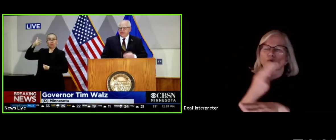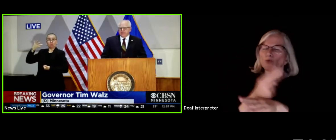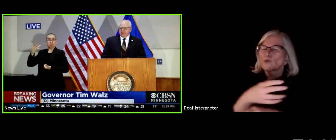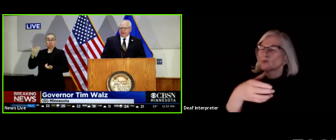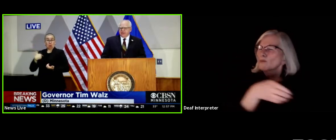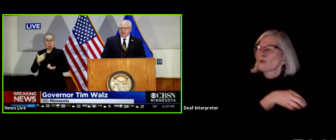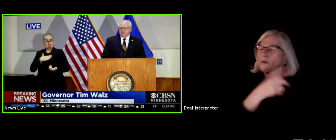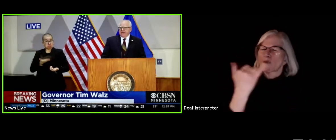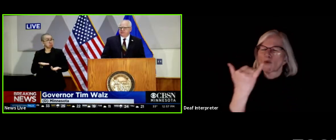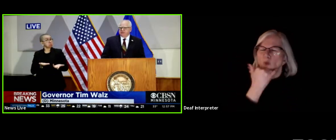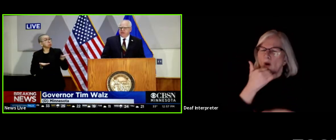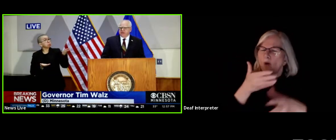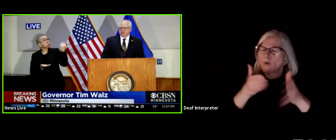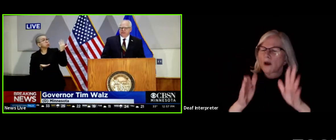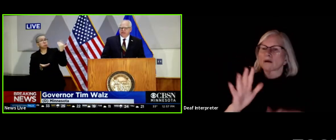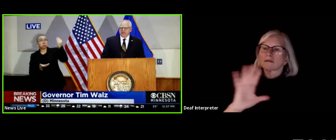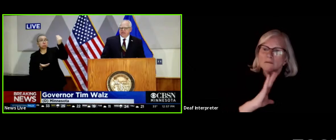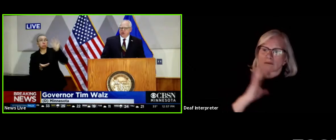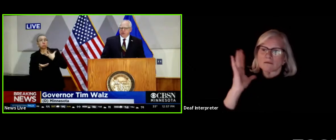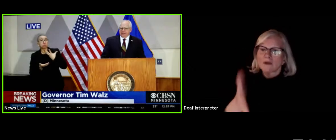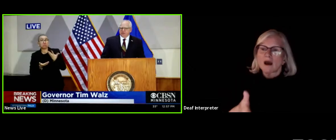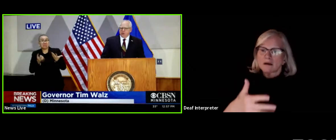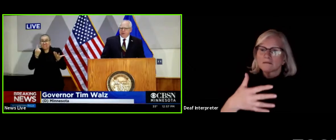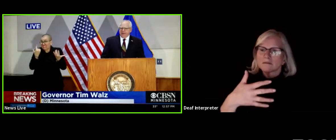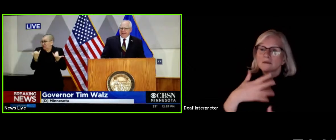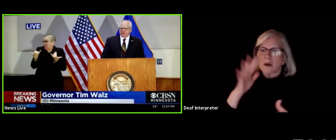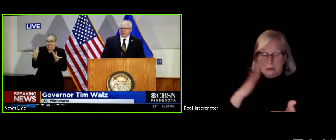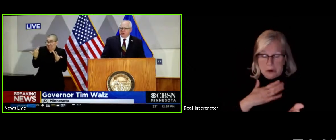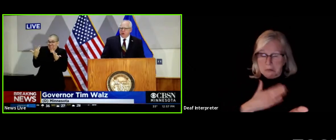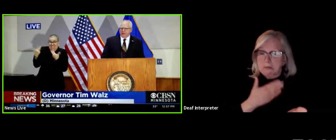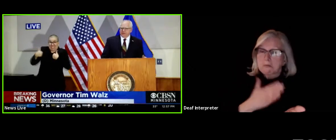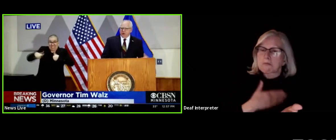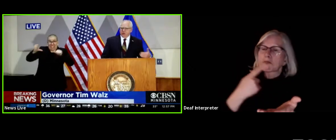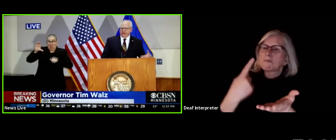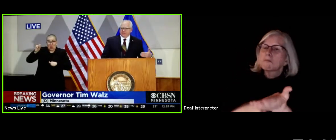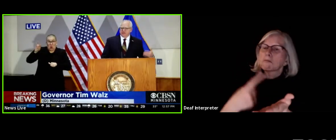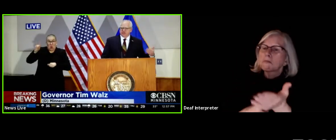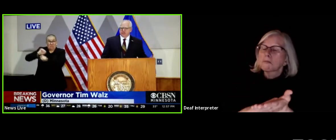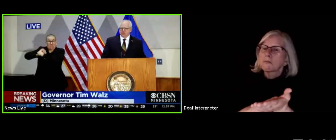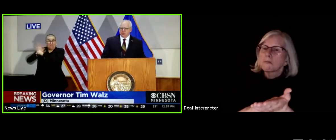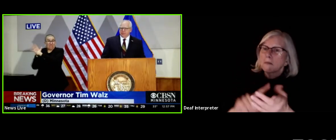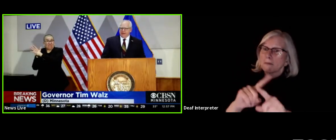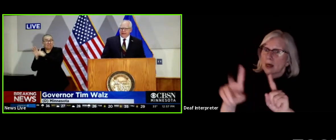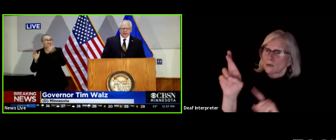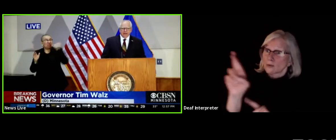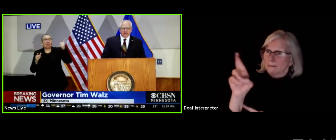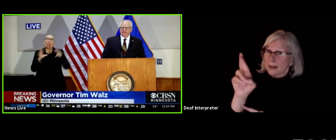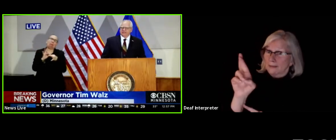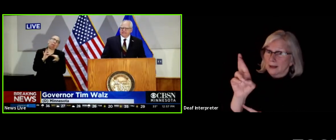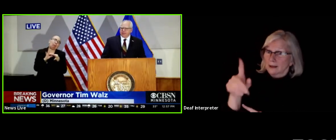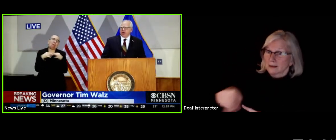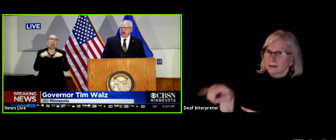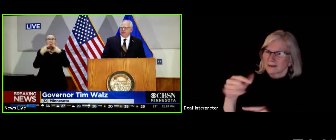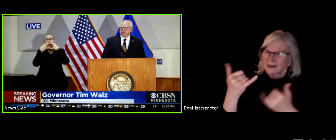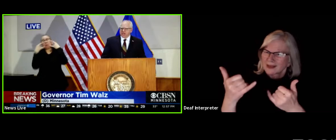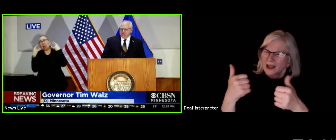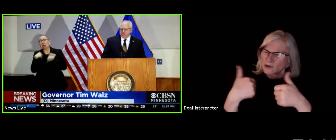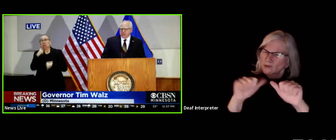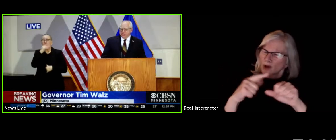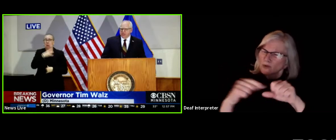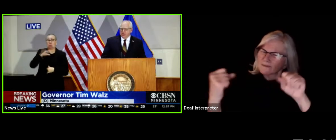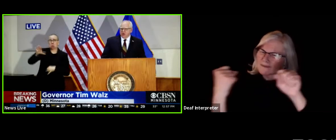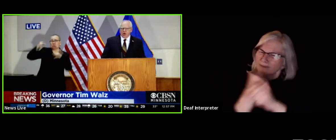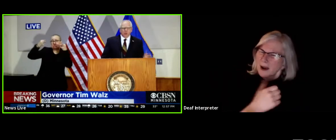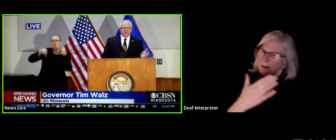the pandemic makes me think it's because they don't like to wear a mask or they don't like the decisions that were made. That is a separate